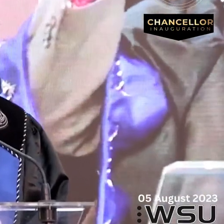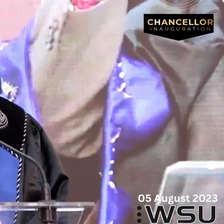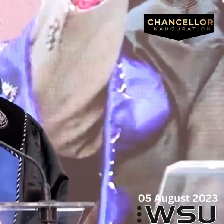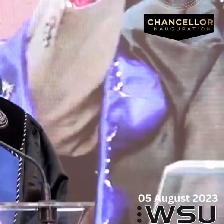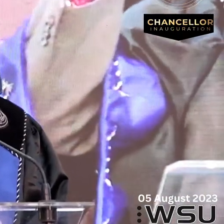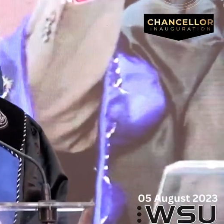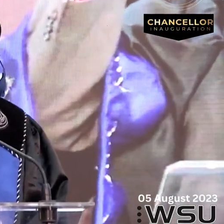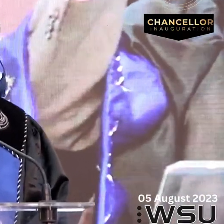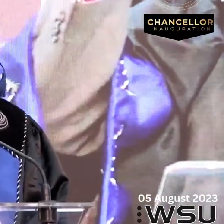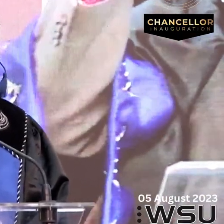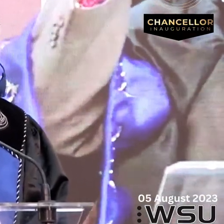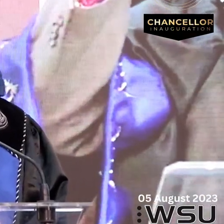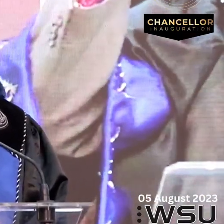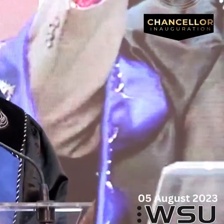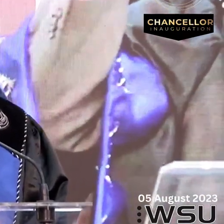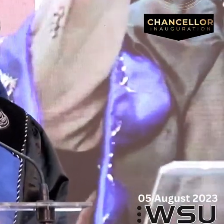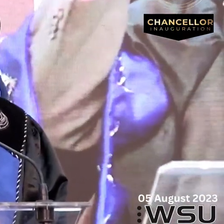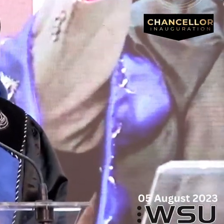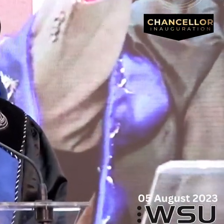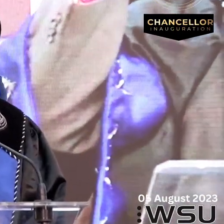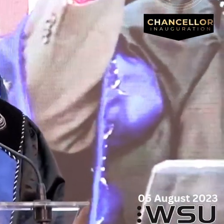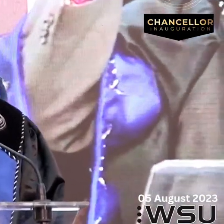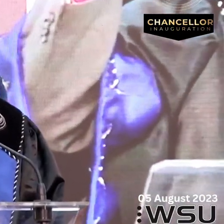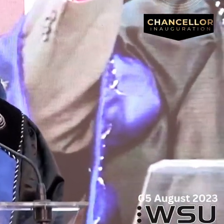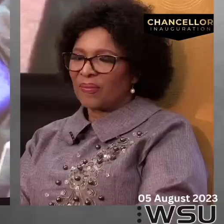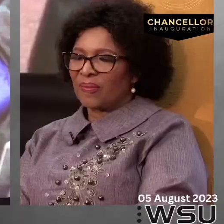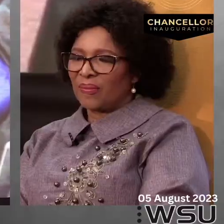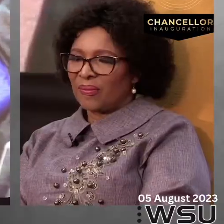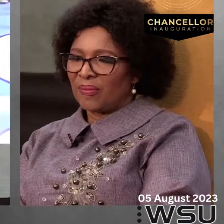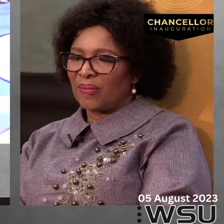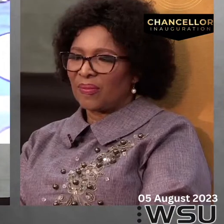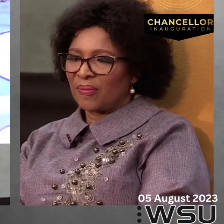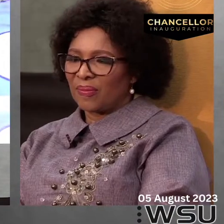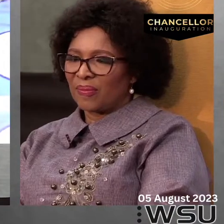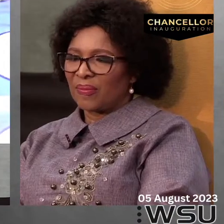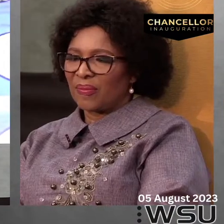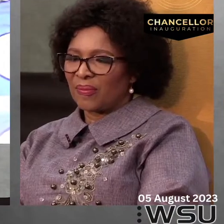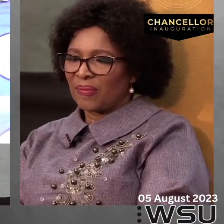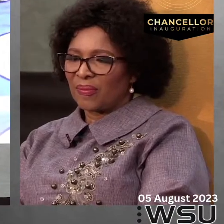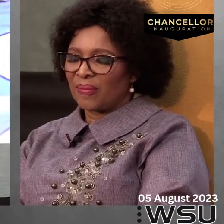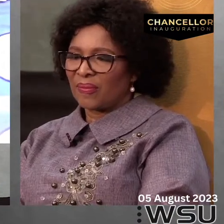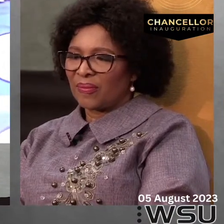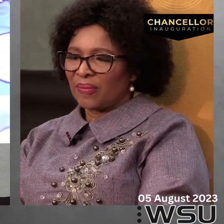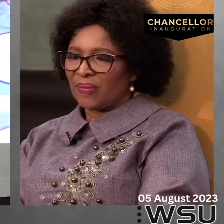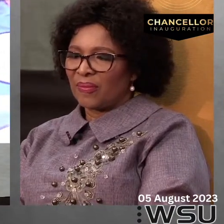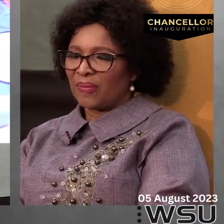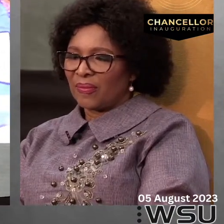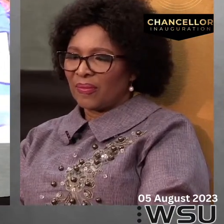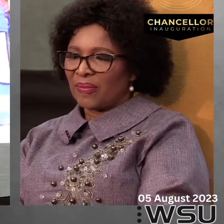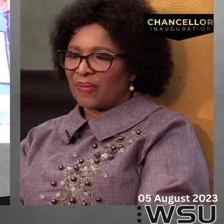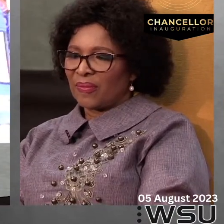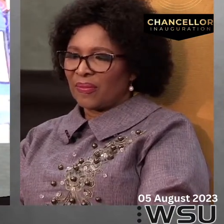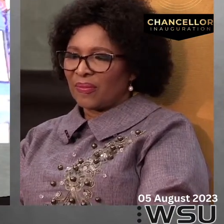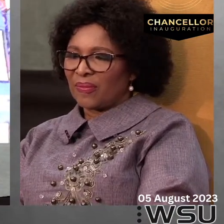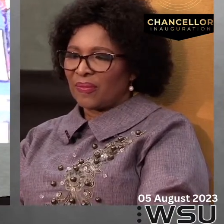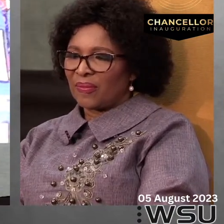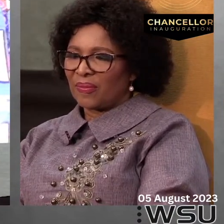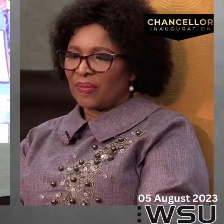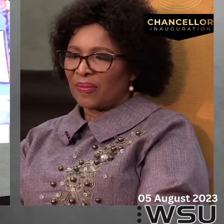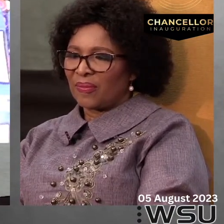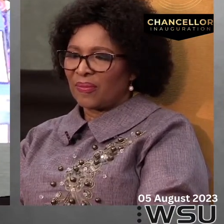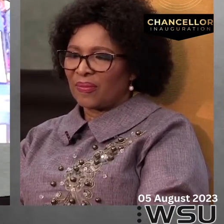name. Sikelela universities zethu zonke. Bless this country.